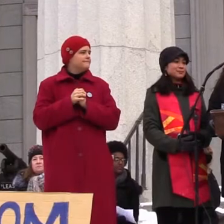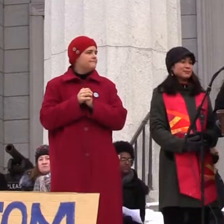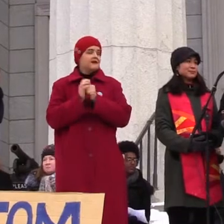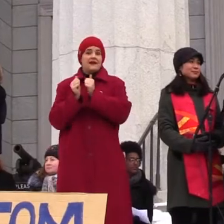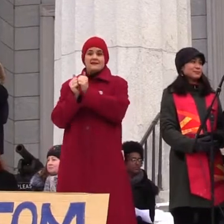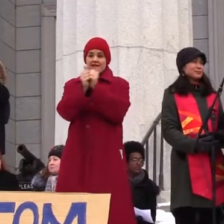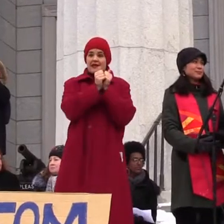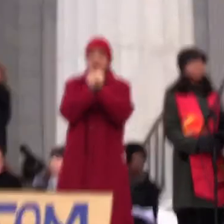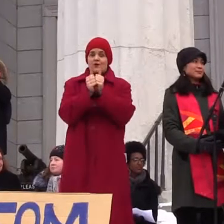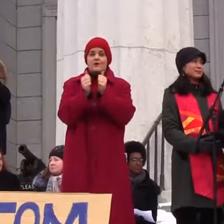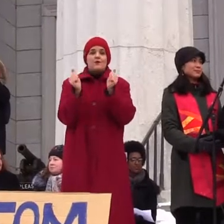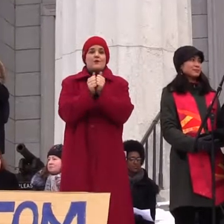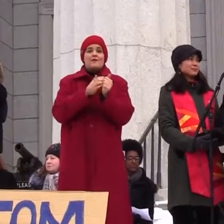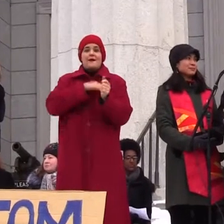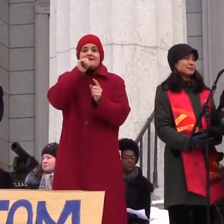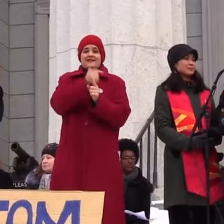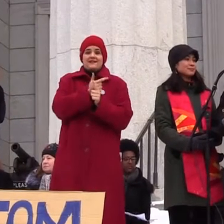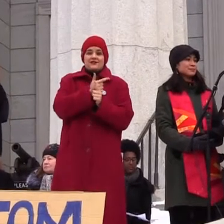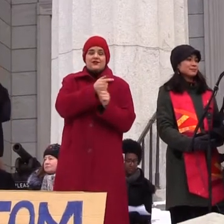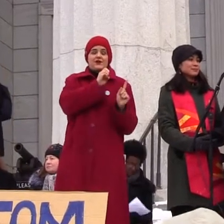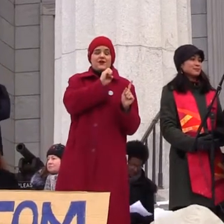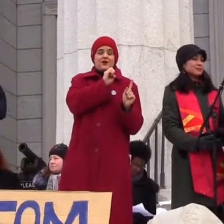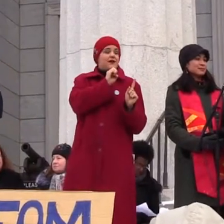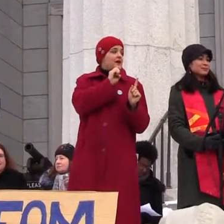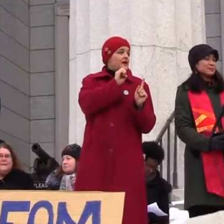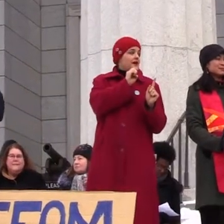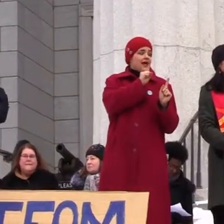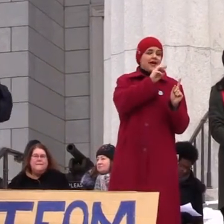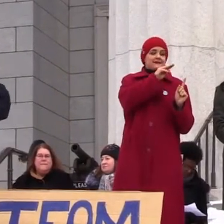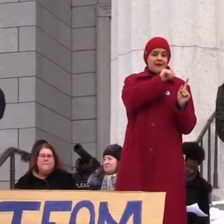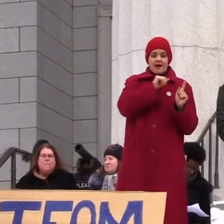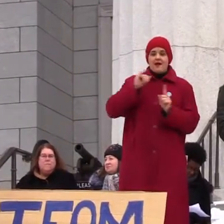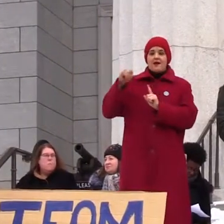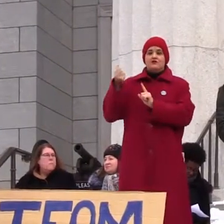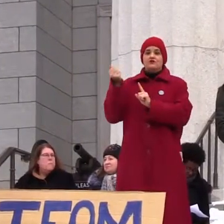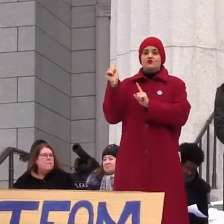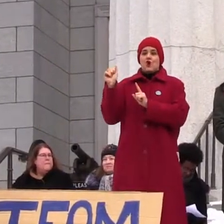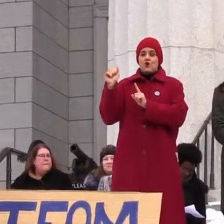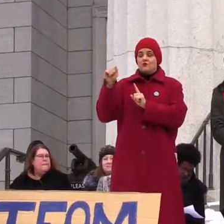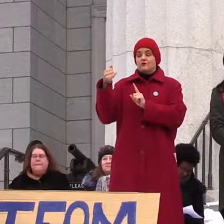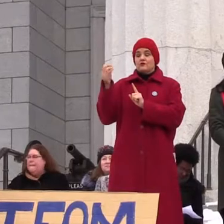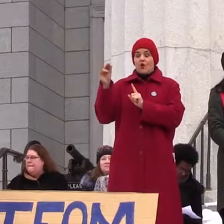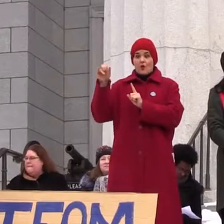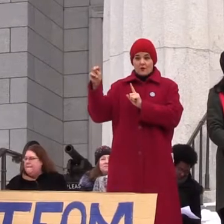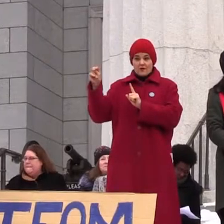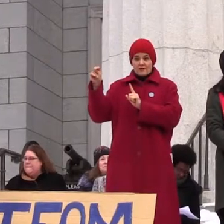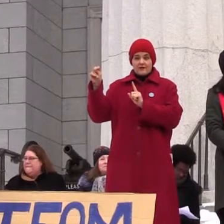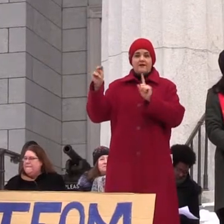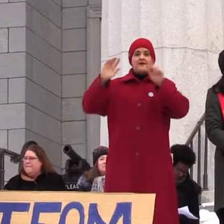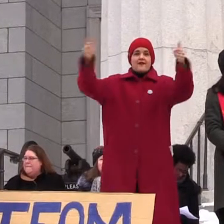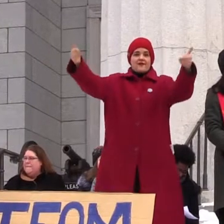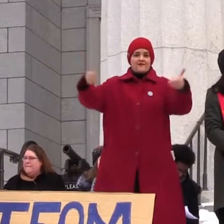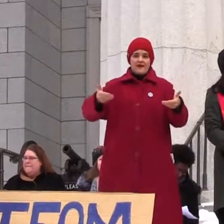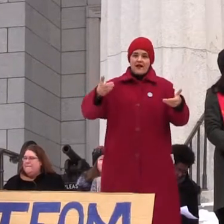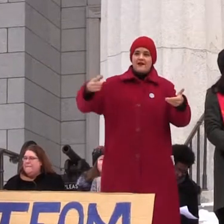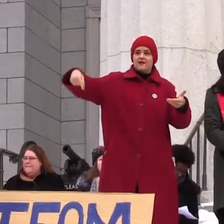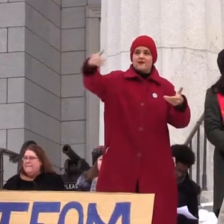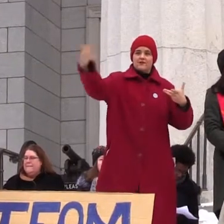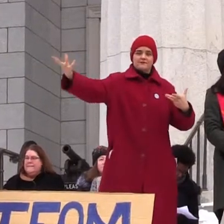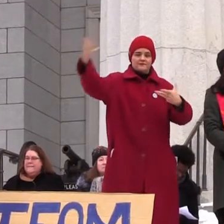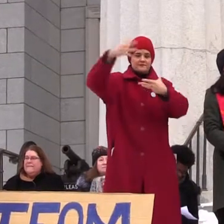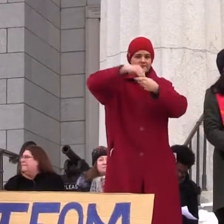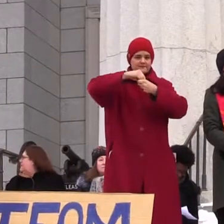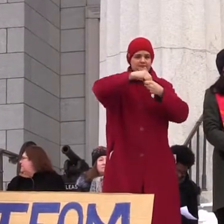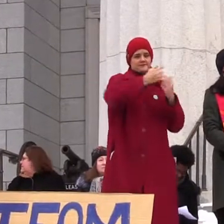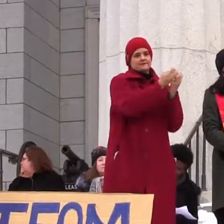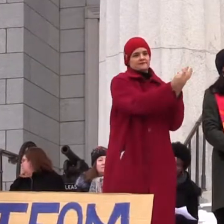Together with my sisters Esma and Joan, I invite us to step into this circle, that we become